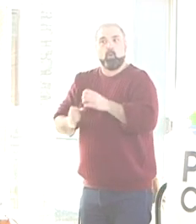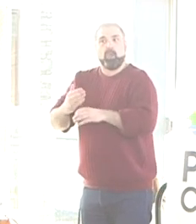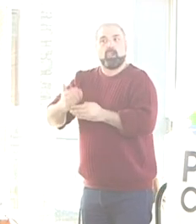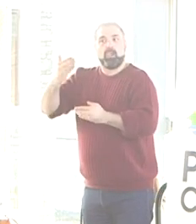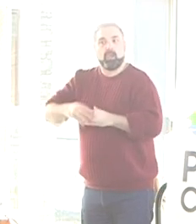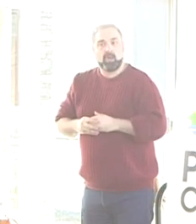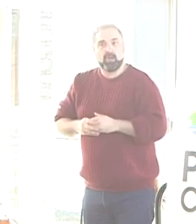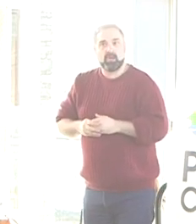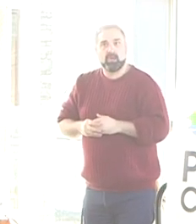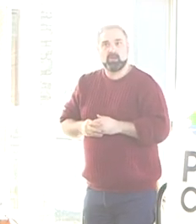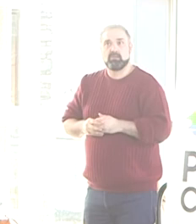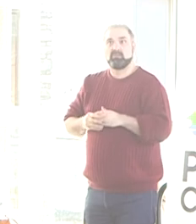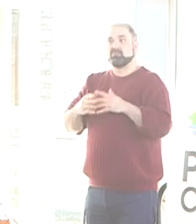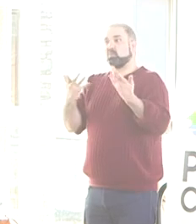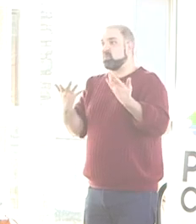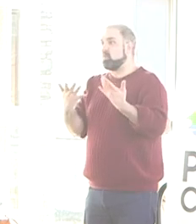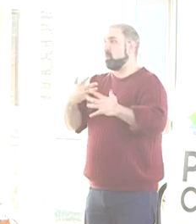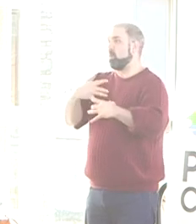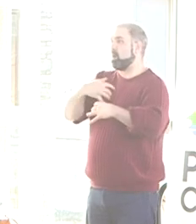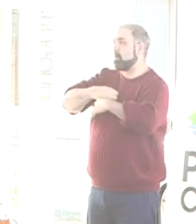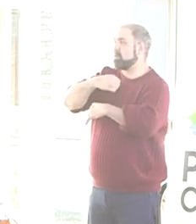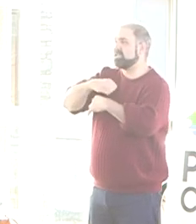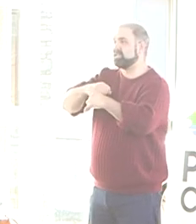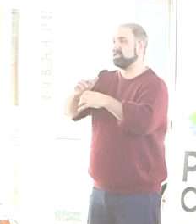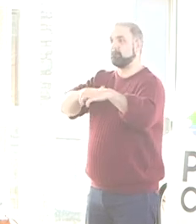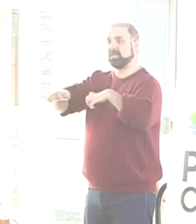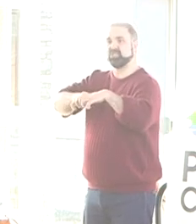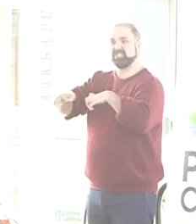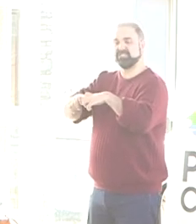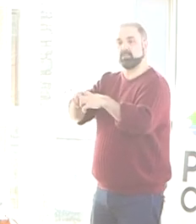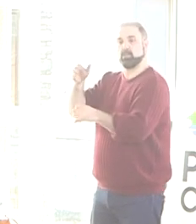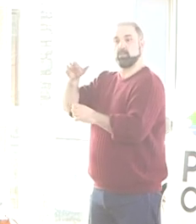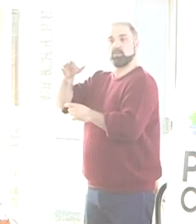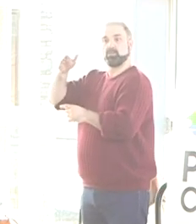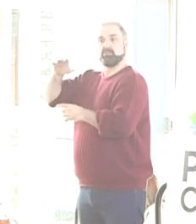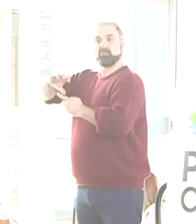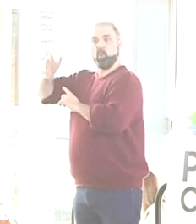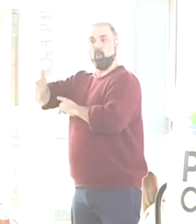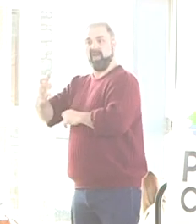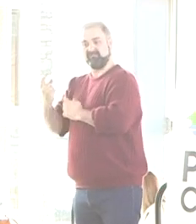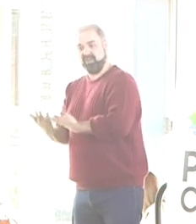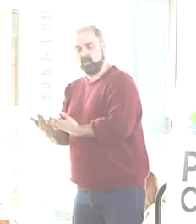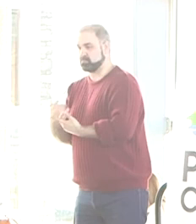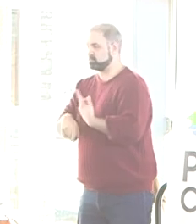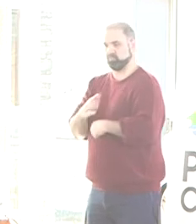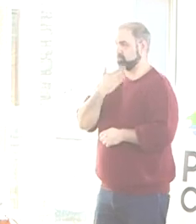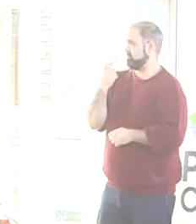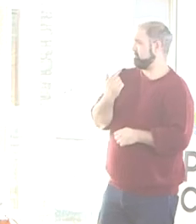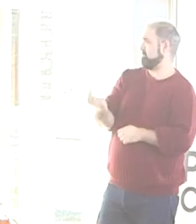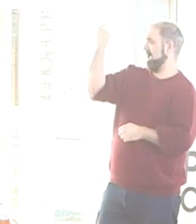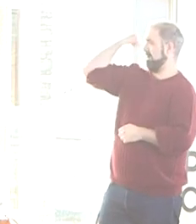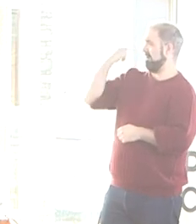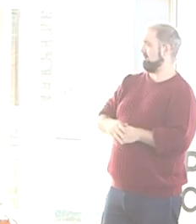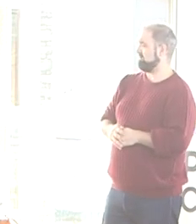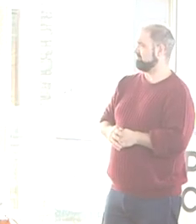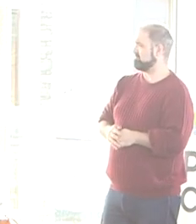have the kind of publicity machine that Stonewall has now. And I don't think... The media